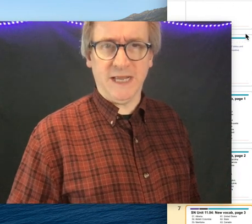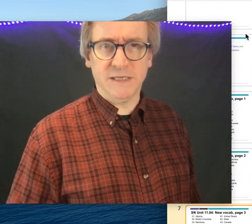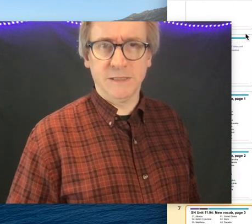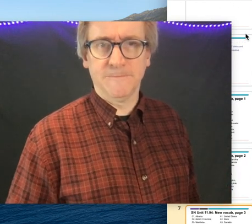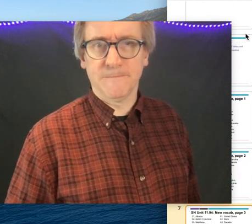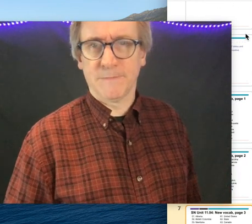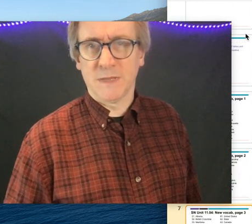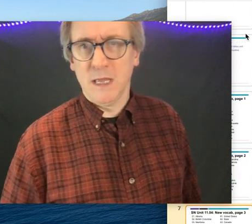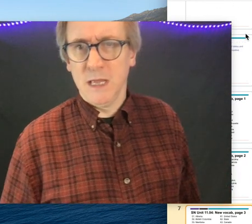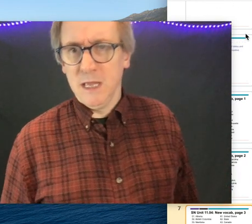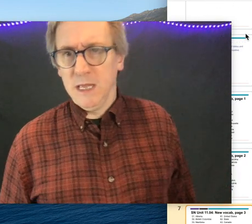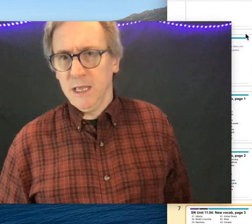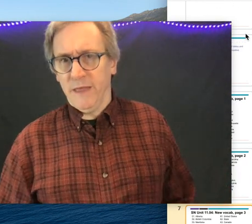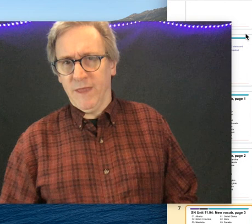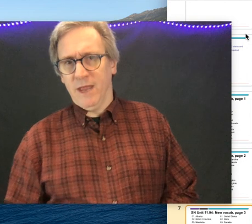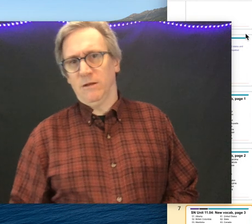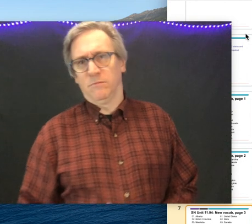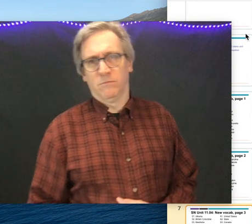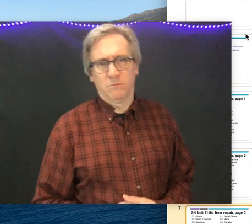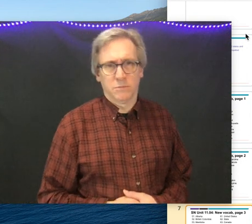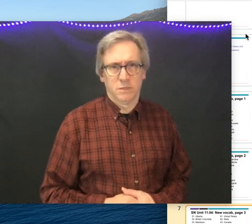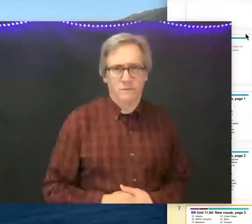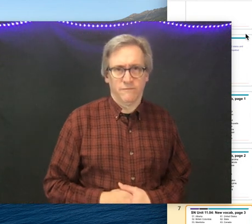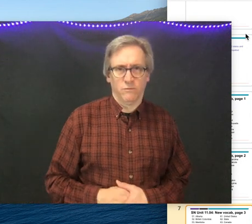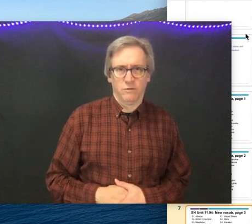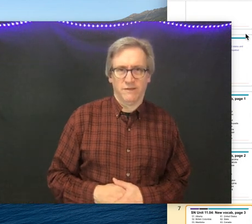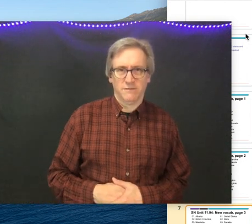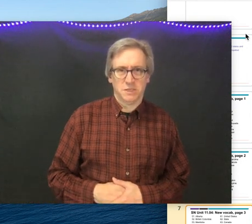50 states, and then